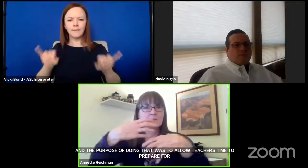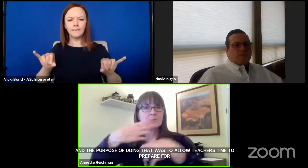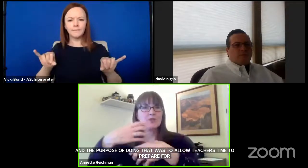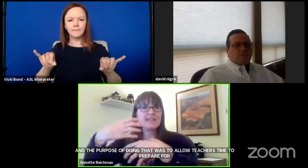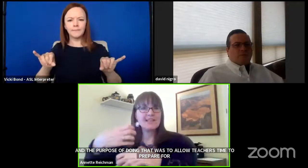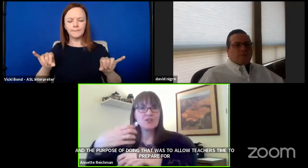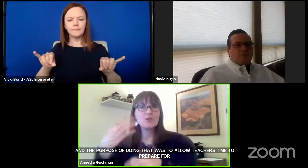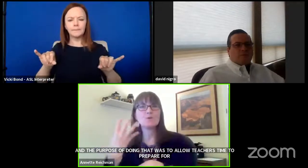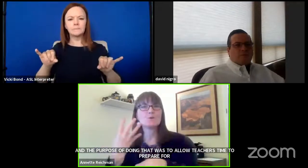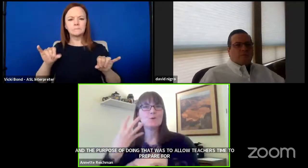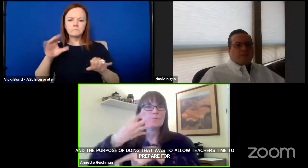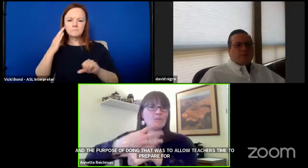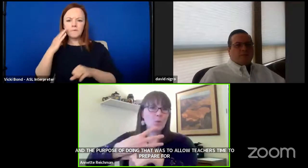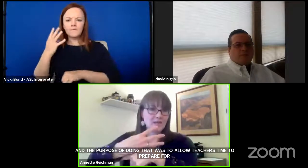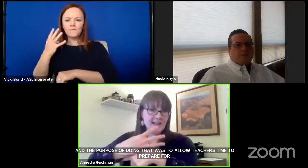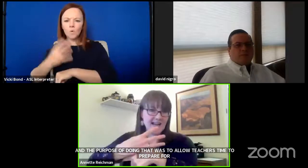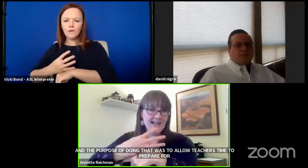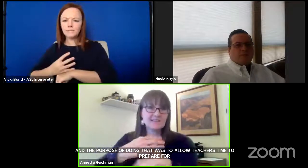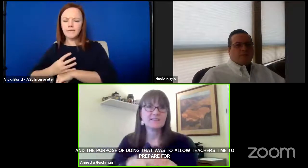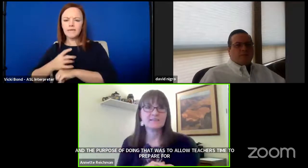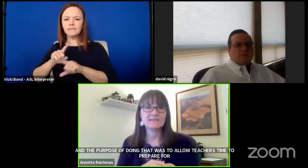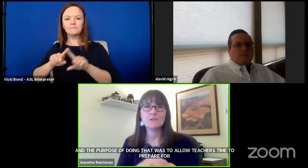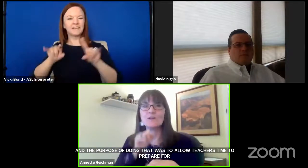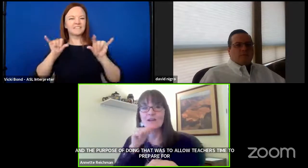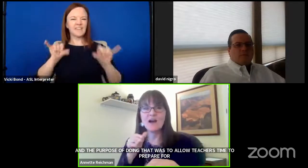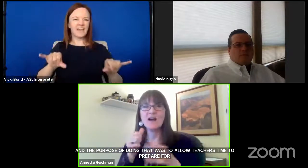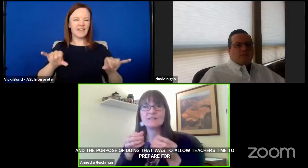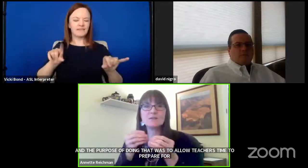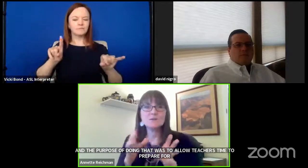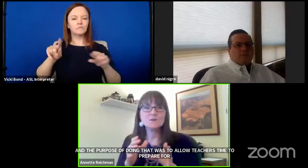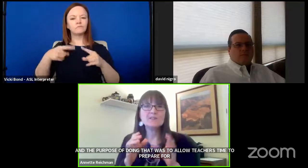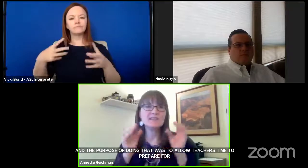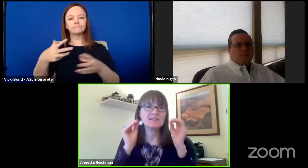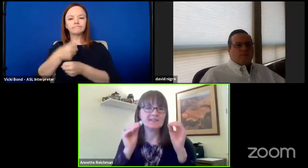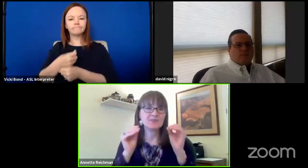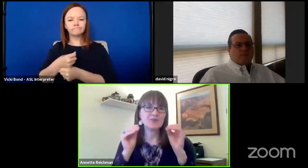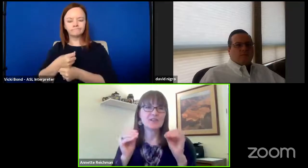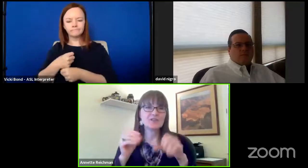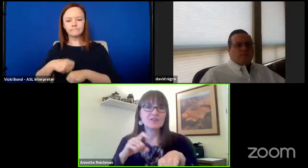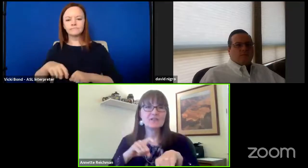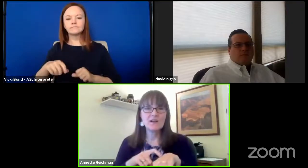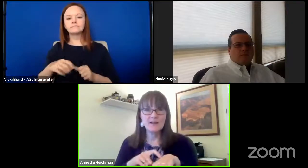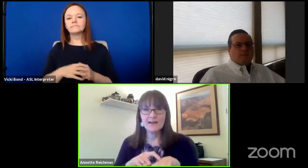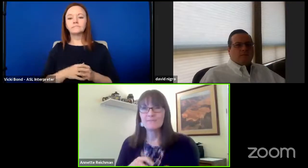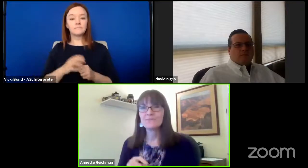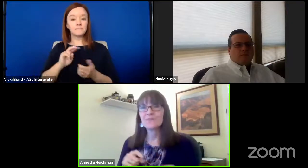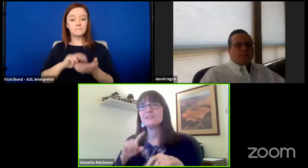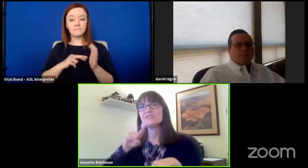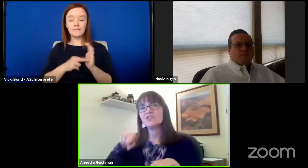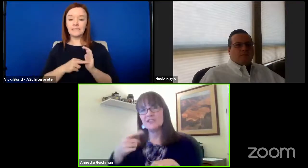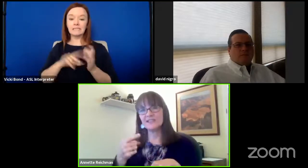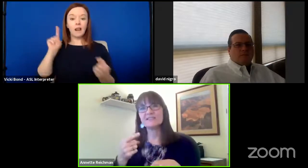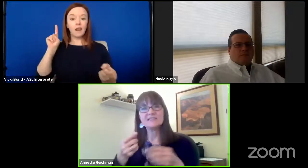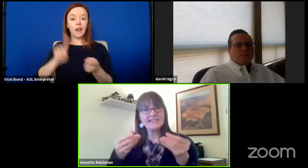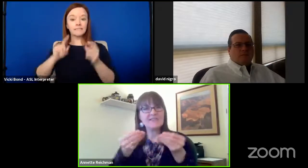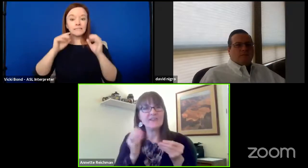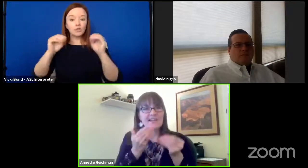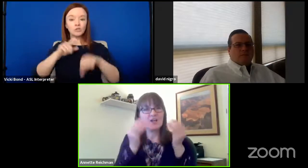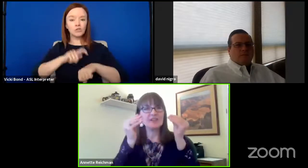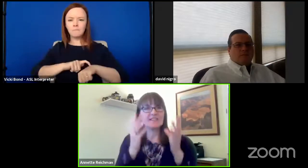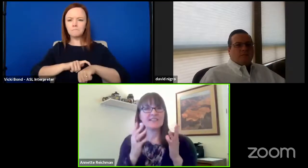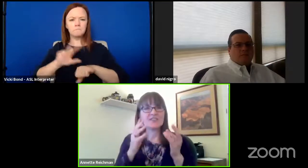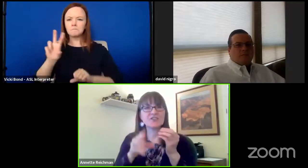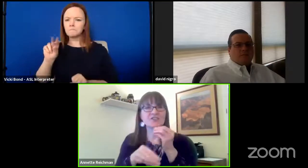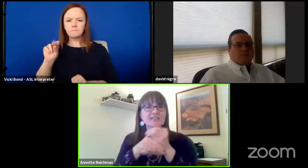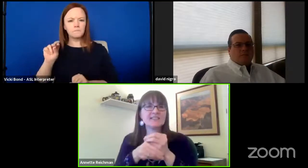just put into 4 days. We're not losing instructional time, just